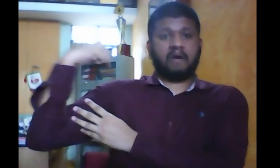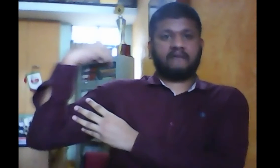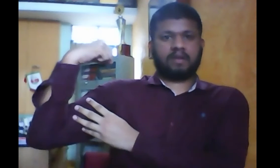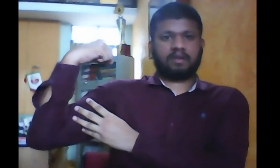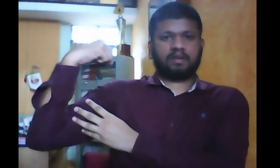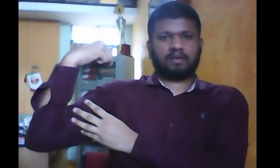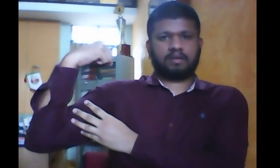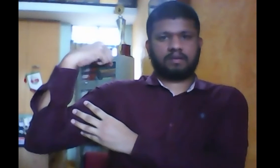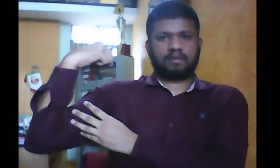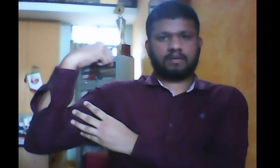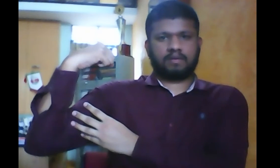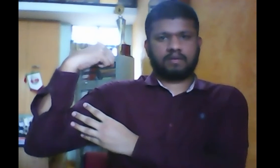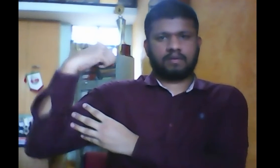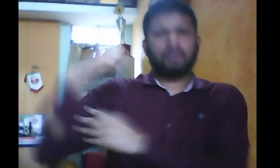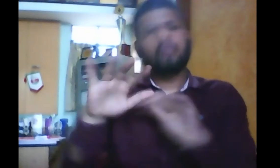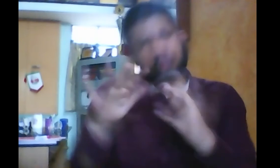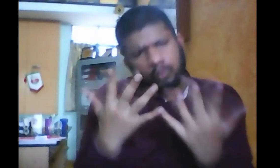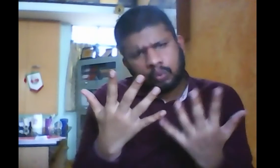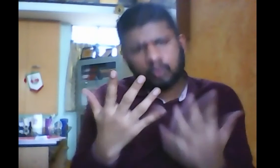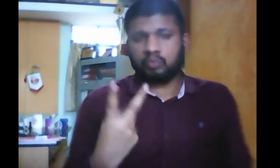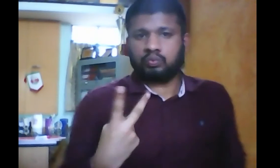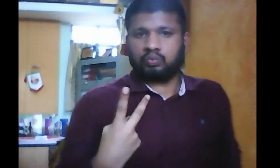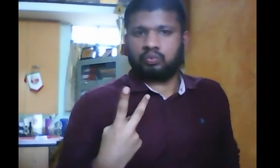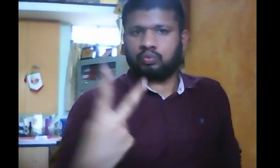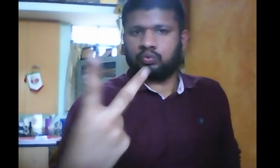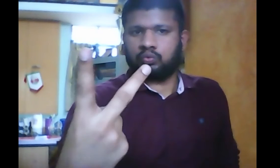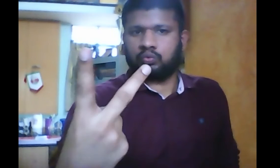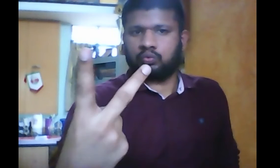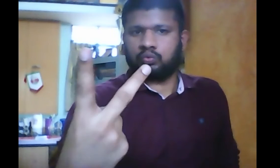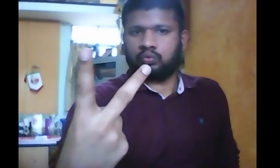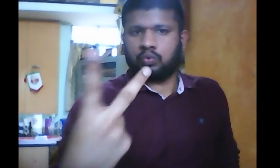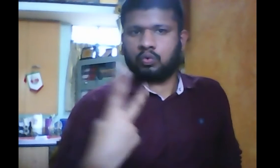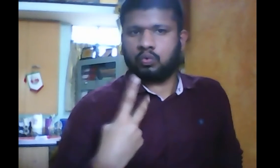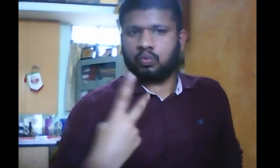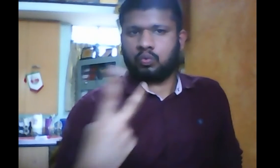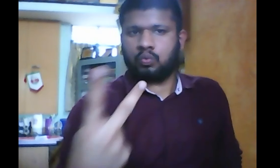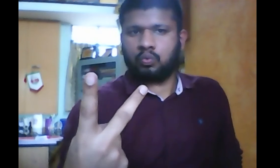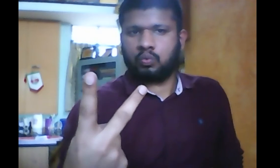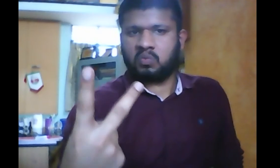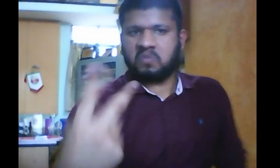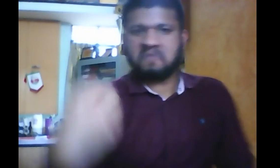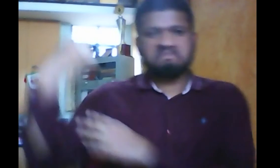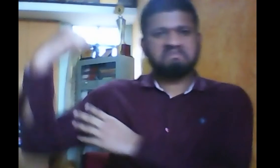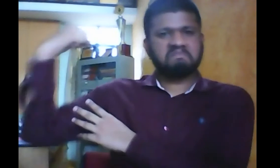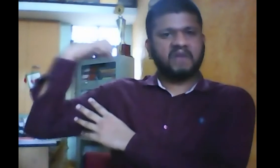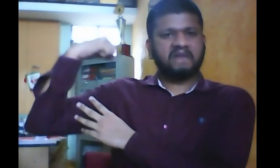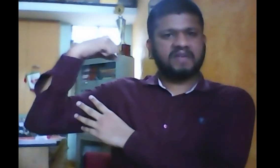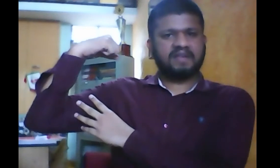We are strong. Or we can sign like if we are two people only, so one and two. We. We are